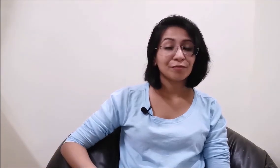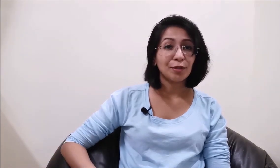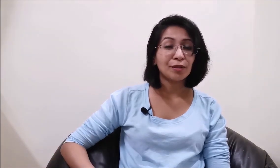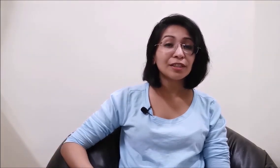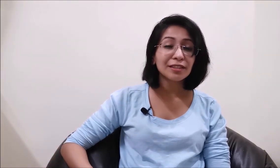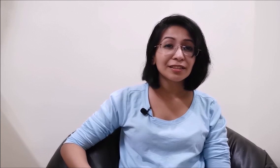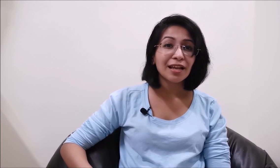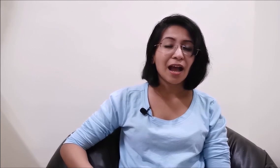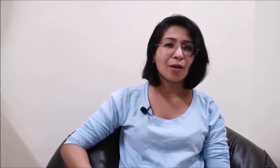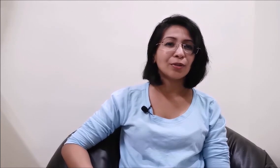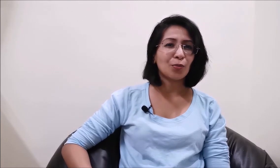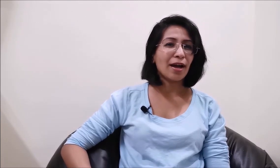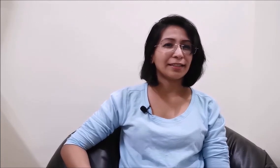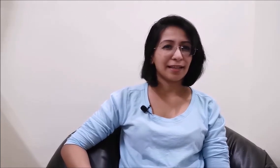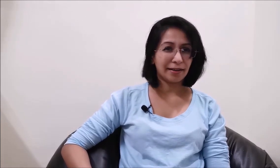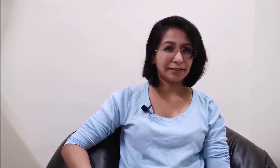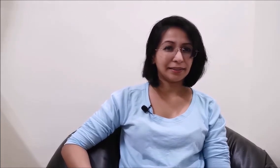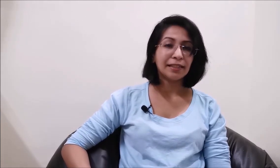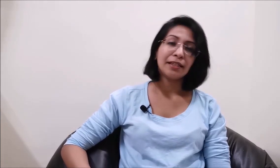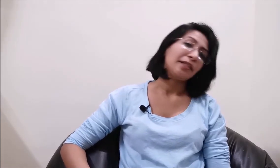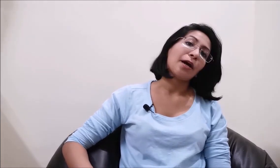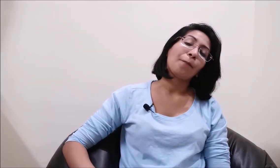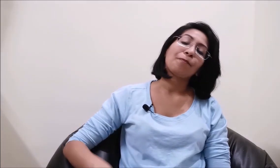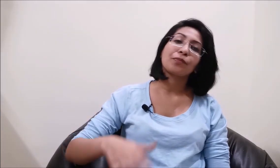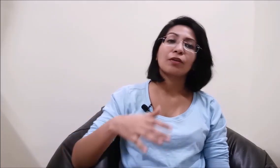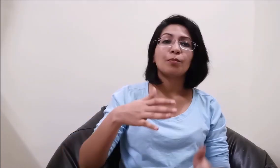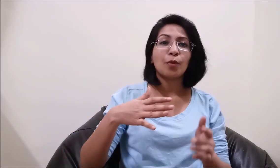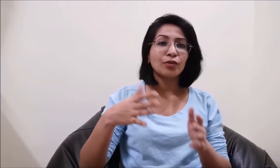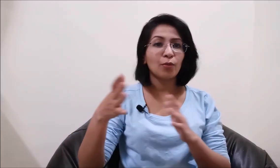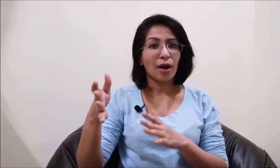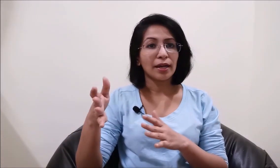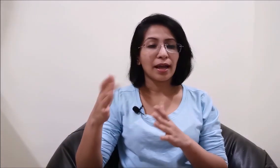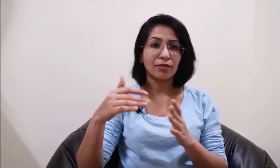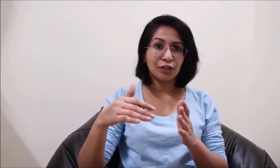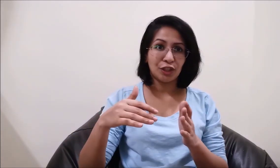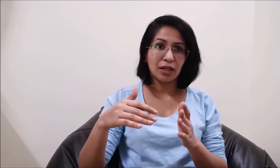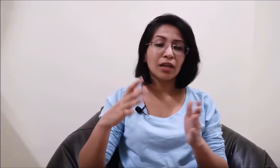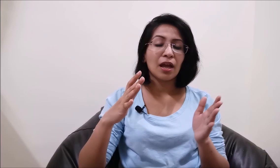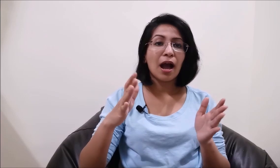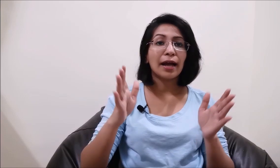You noticed how is Y signed? Now, both for Y and for J,